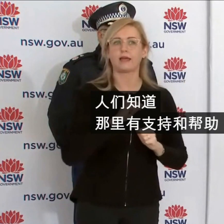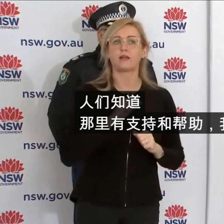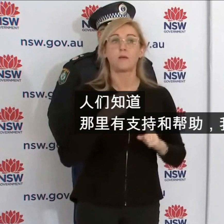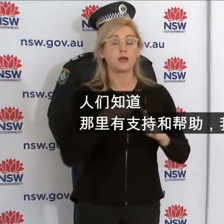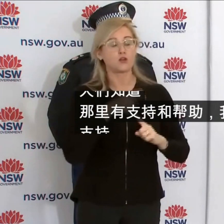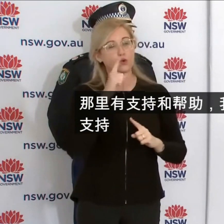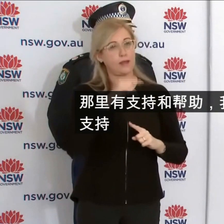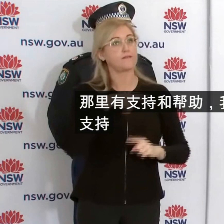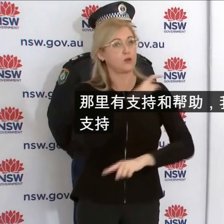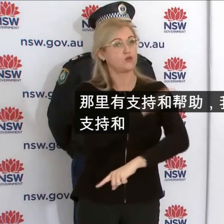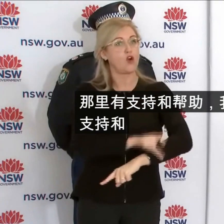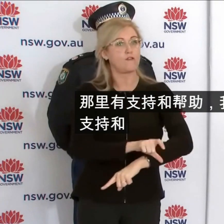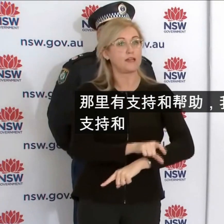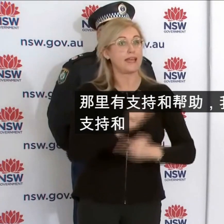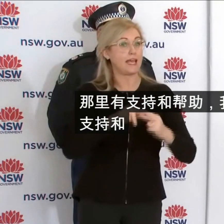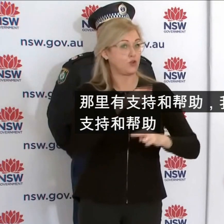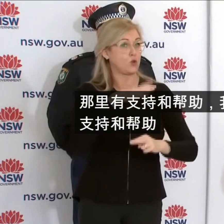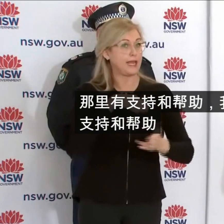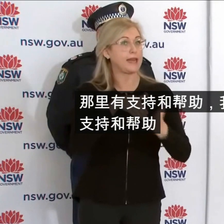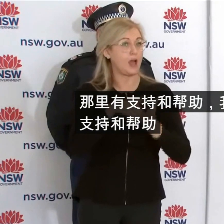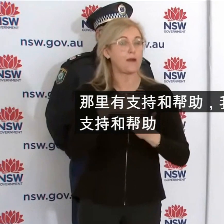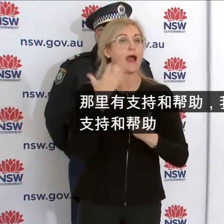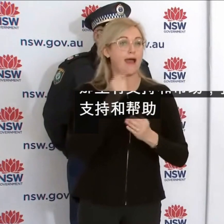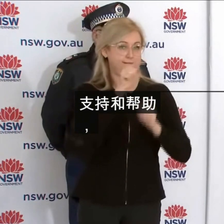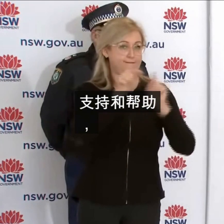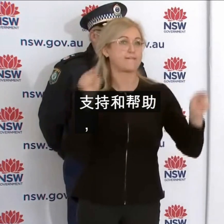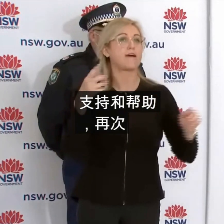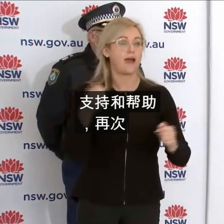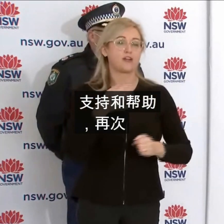and we're ready to provide that as and where is needed. Thank you.